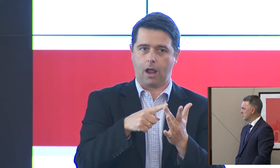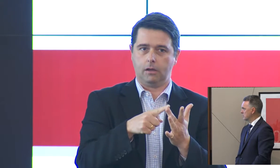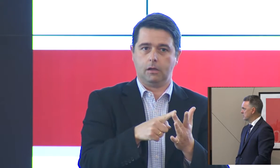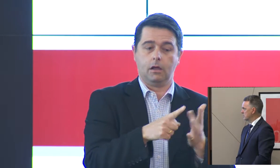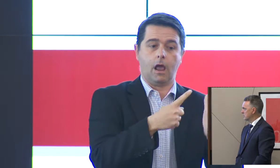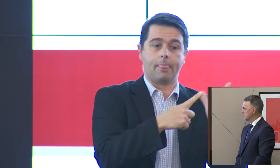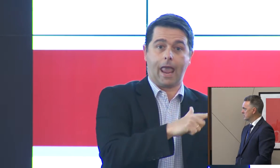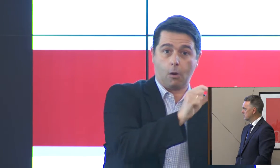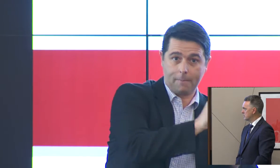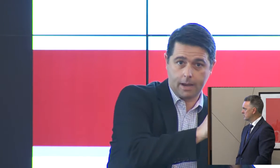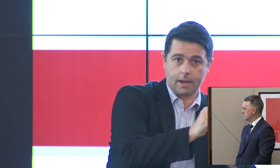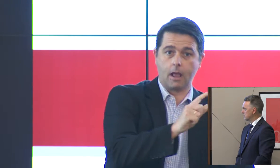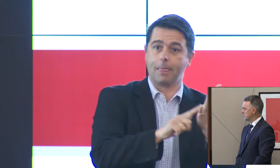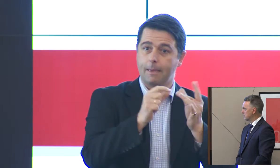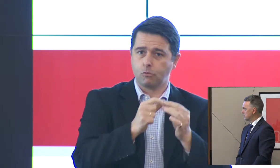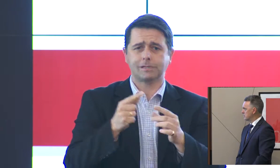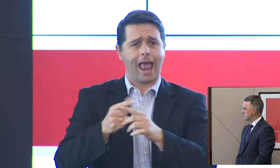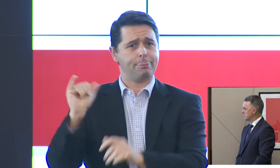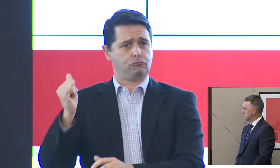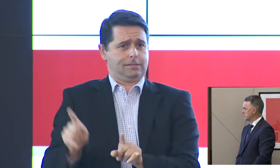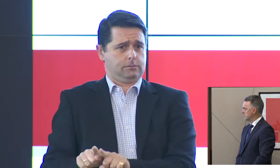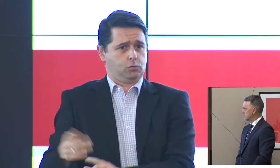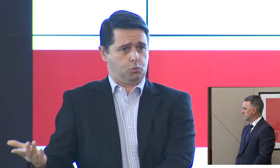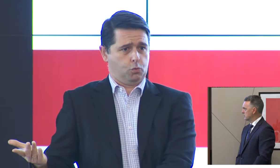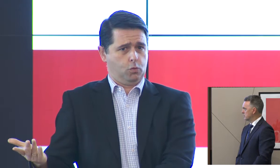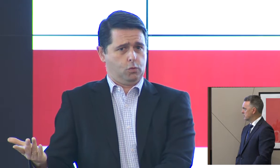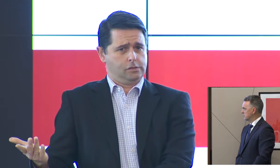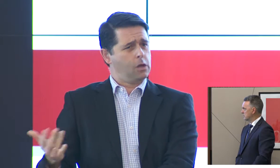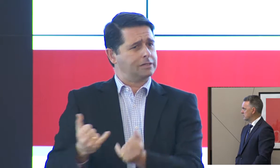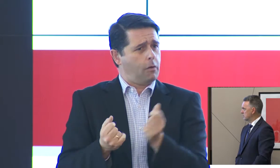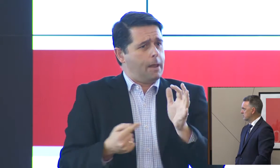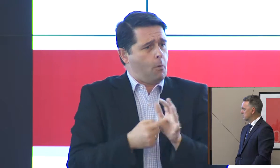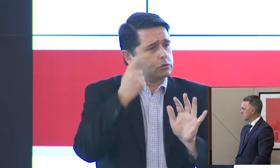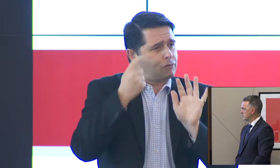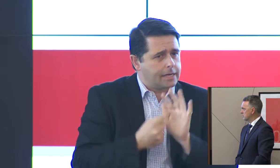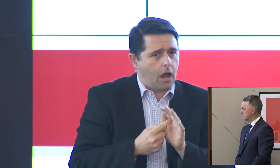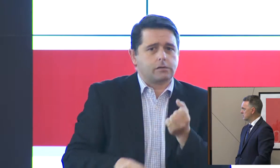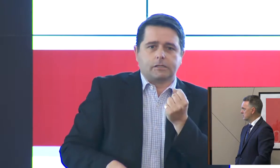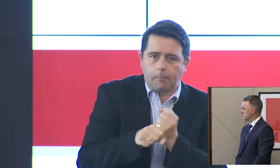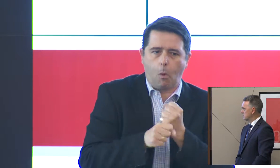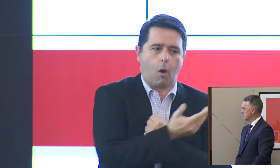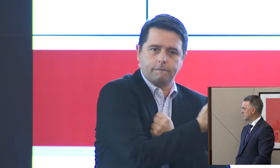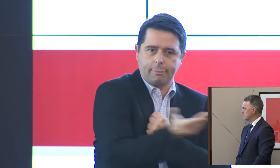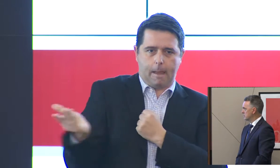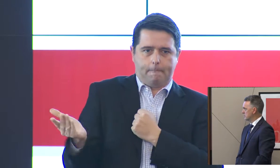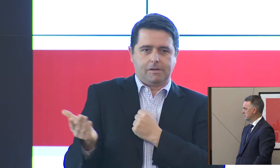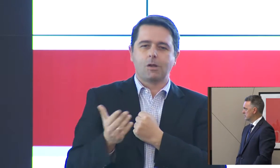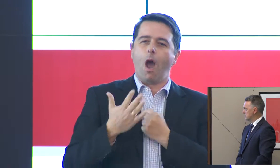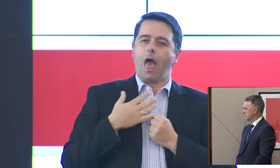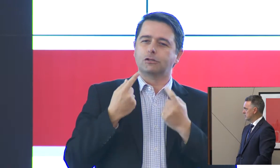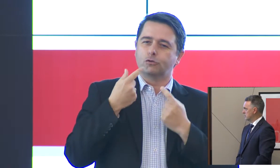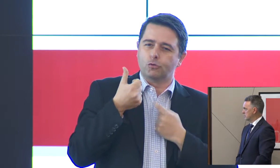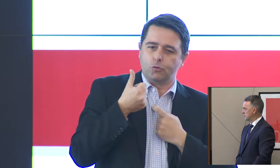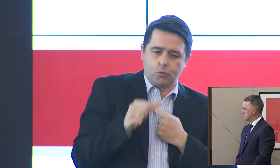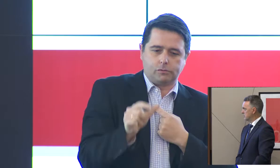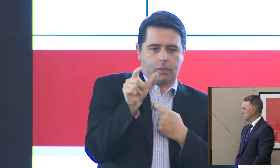support, but actually there was tripartisan support. So we had the ALP, the Liberals and the Greens as well. So it was very important to recognise the support of